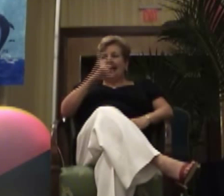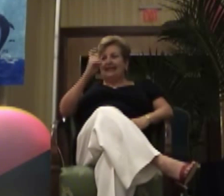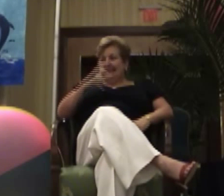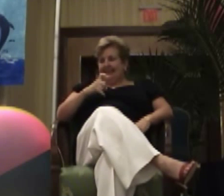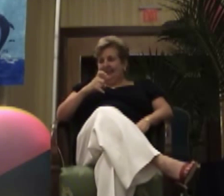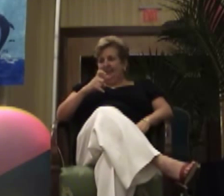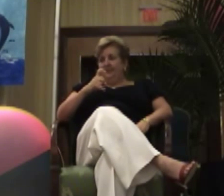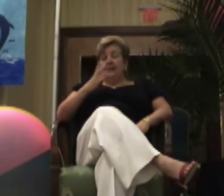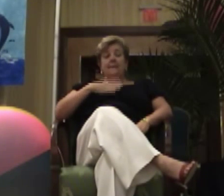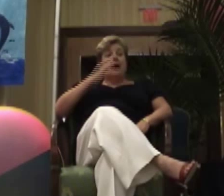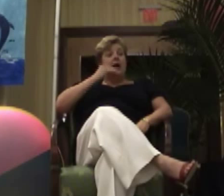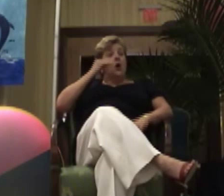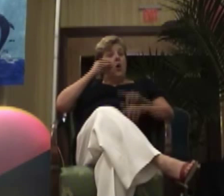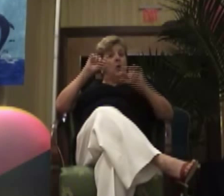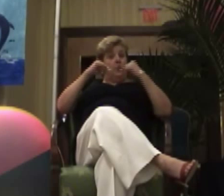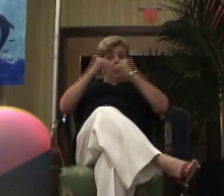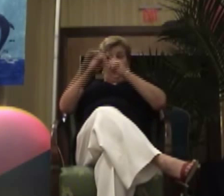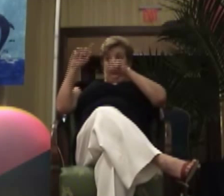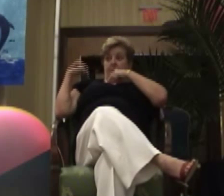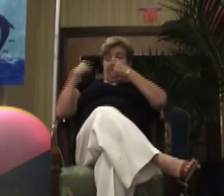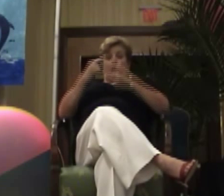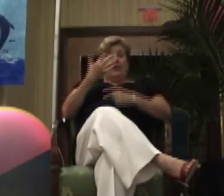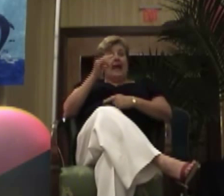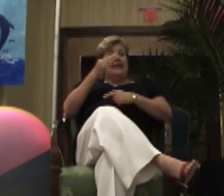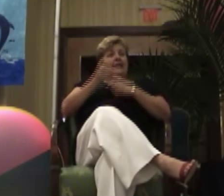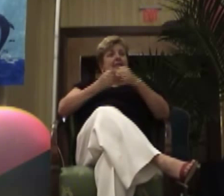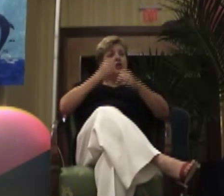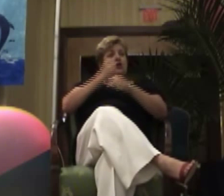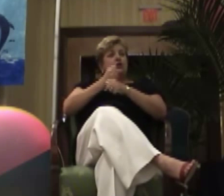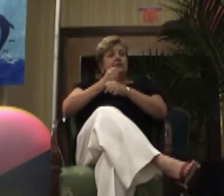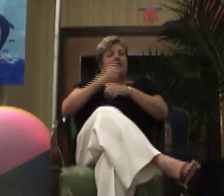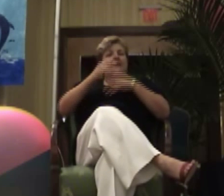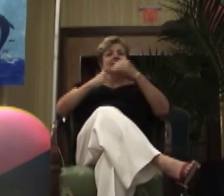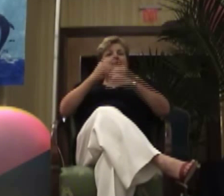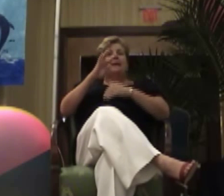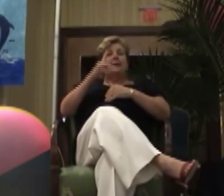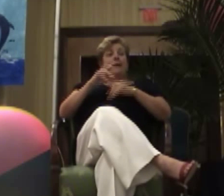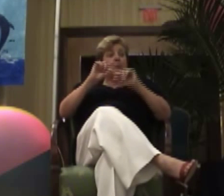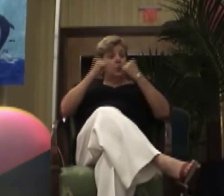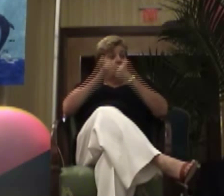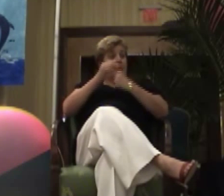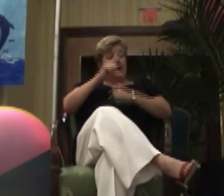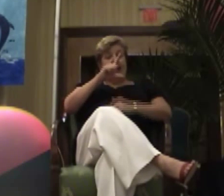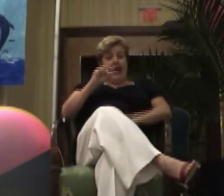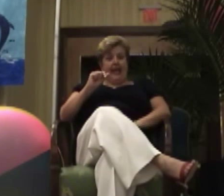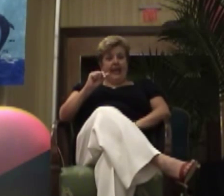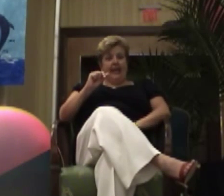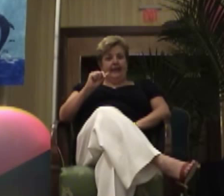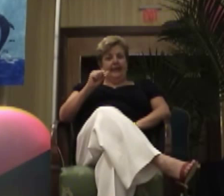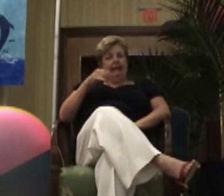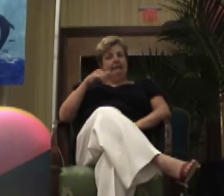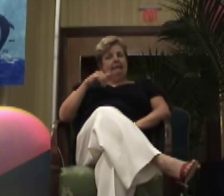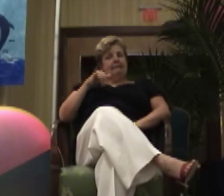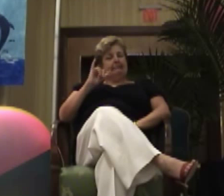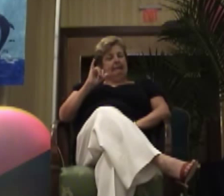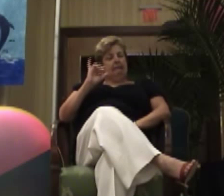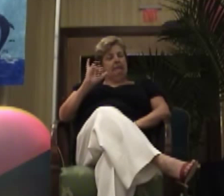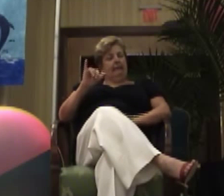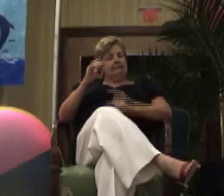My home group has been for the last 19 years a stepped up group in Los Angeles. That's still a big part of my life.